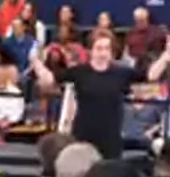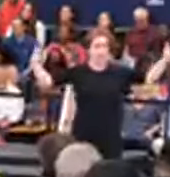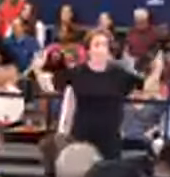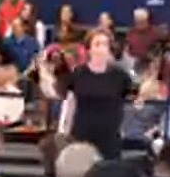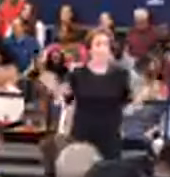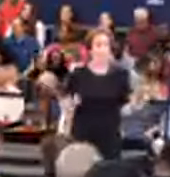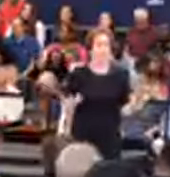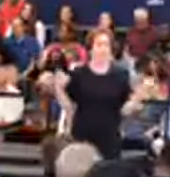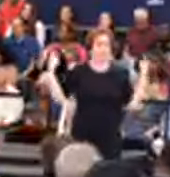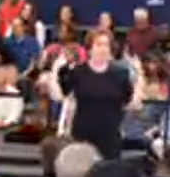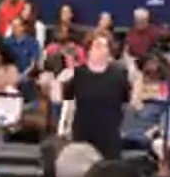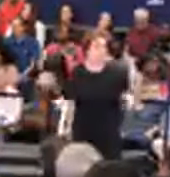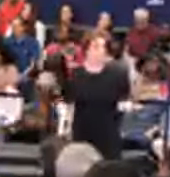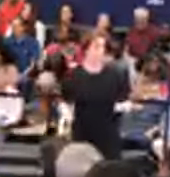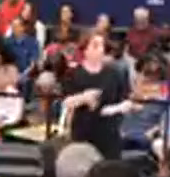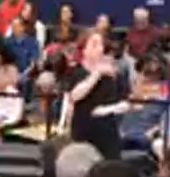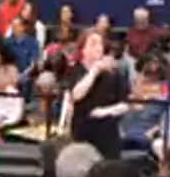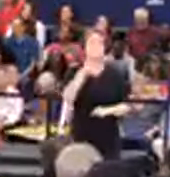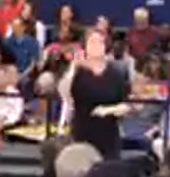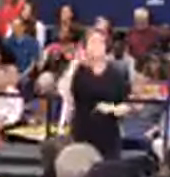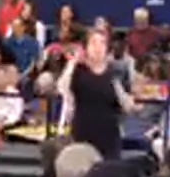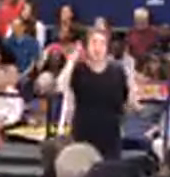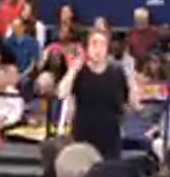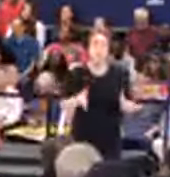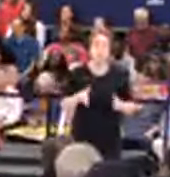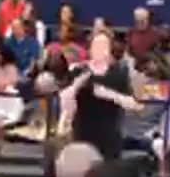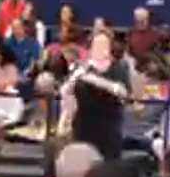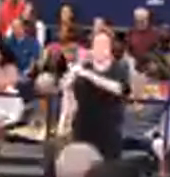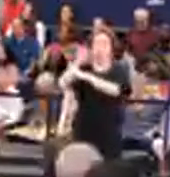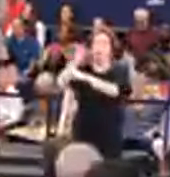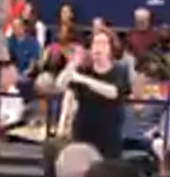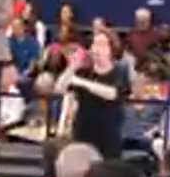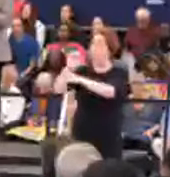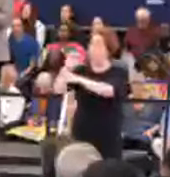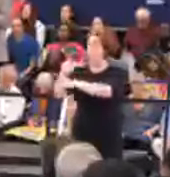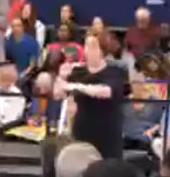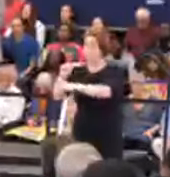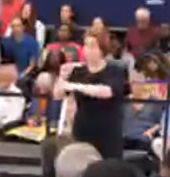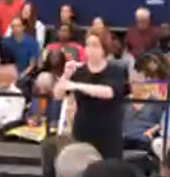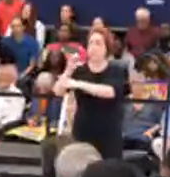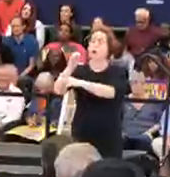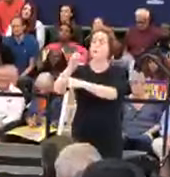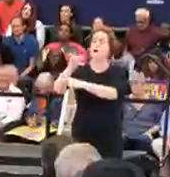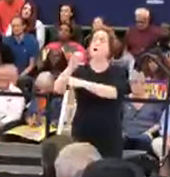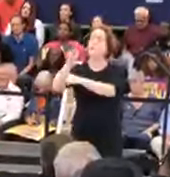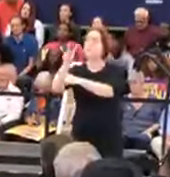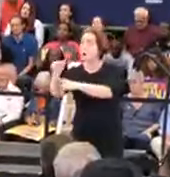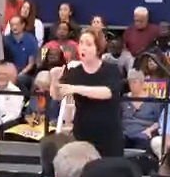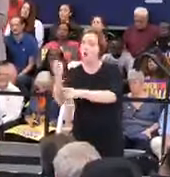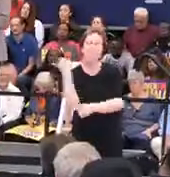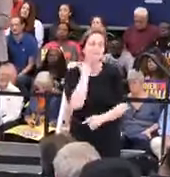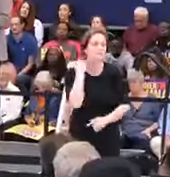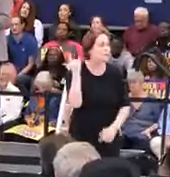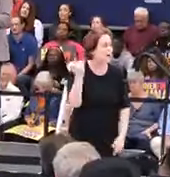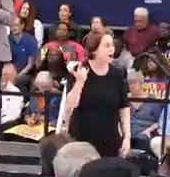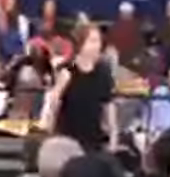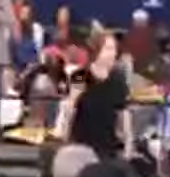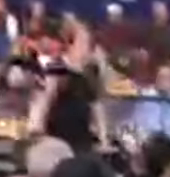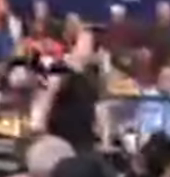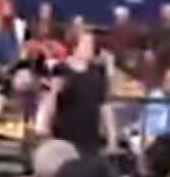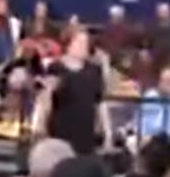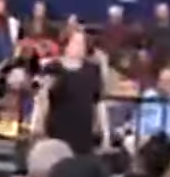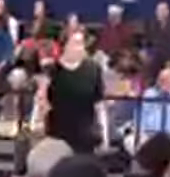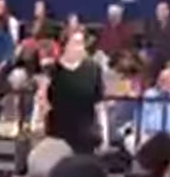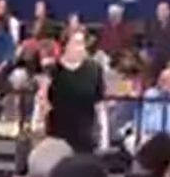has resulted in farmers in places like Iowa and throughout the country looking at bankruptcy. Why? Well,